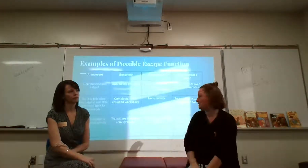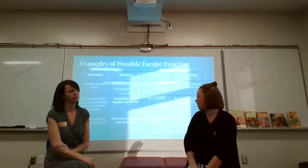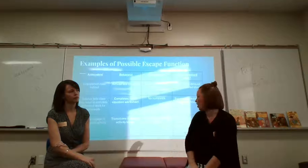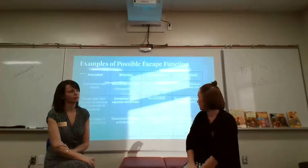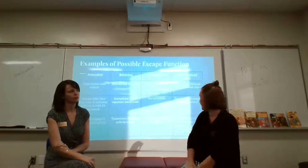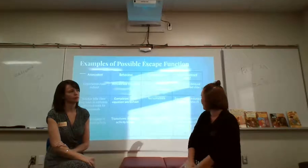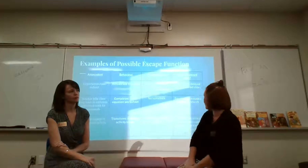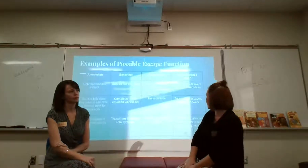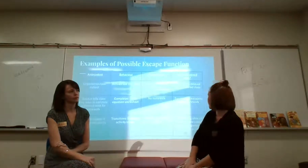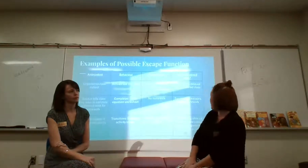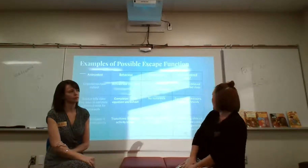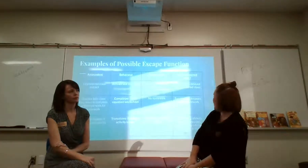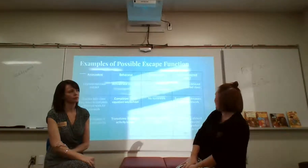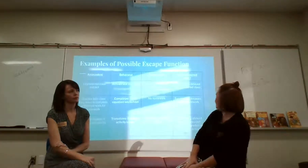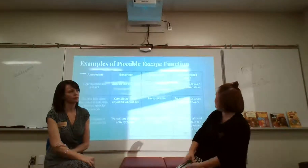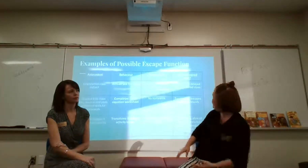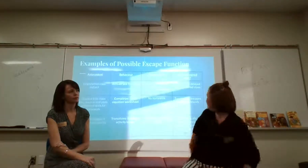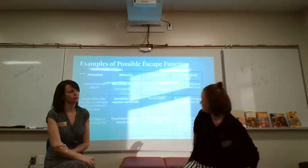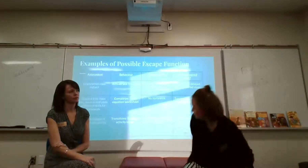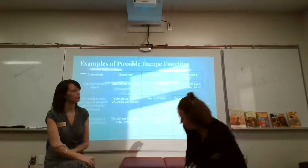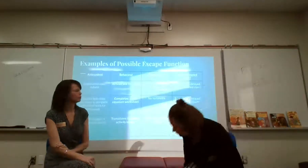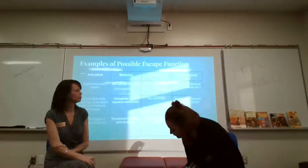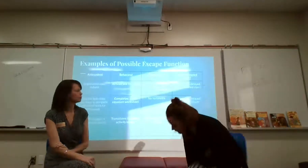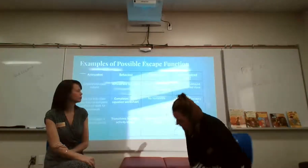C column.